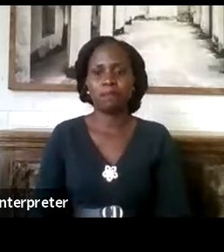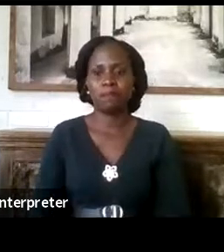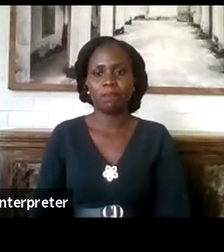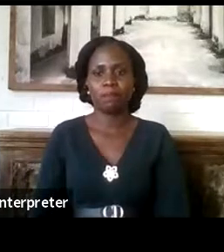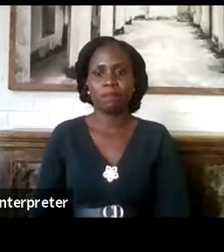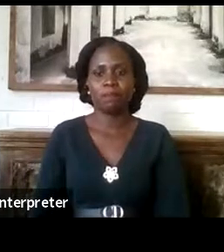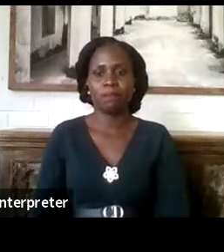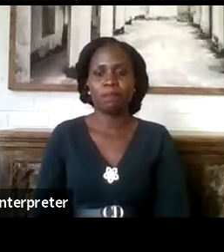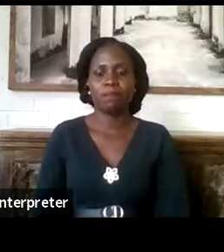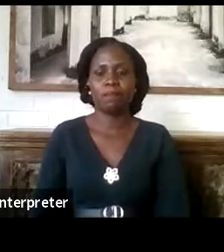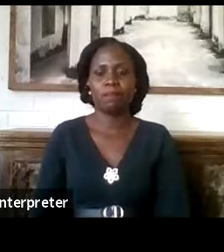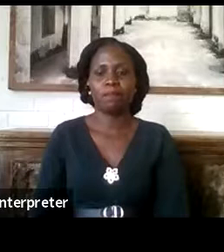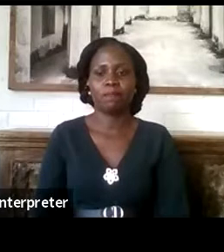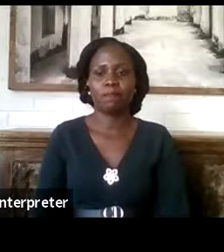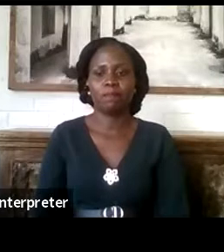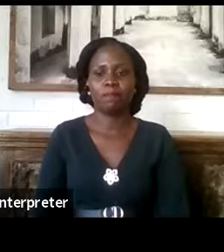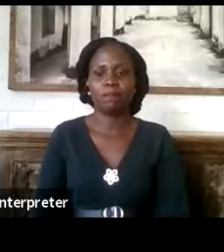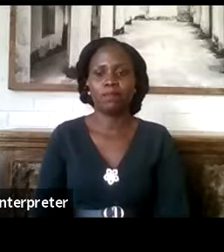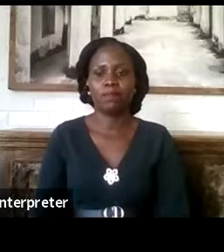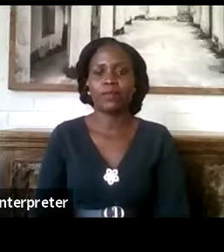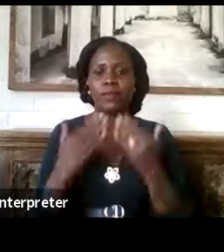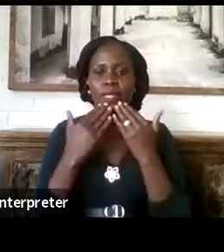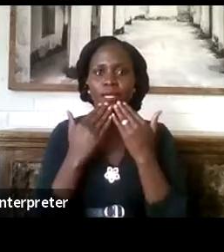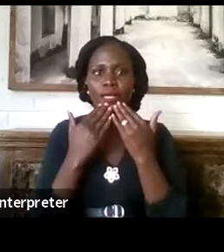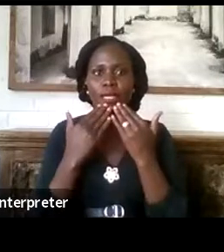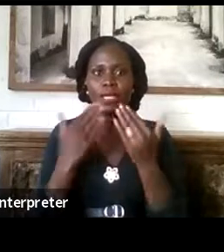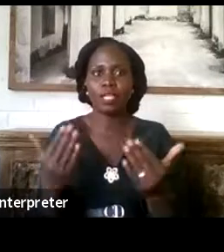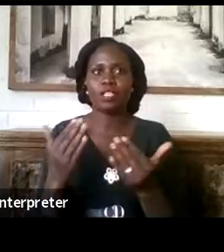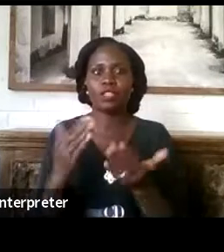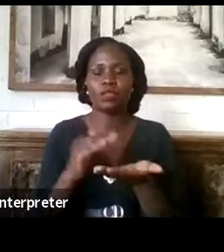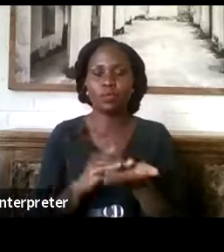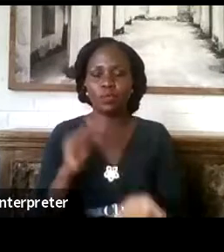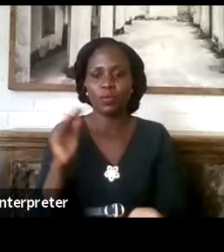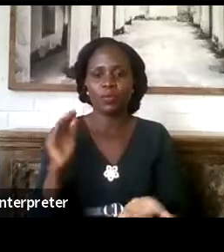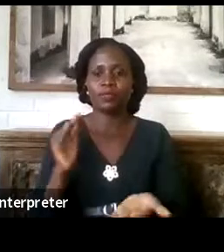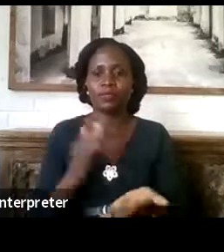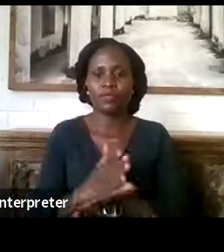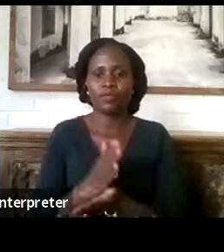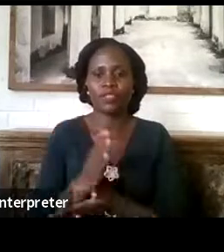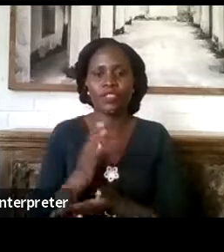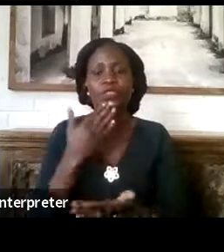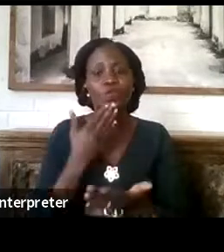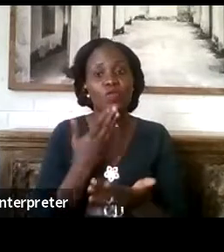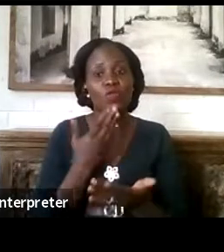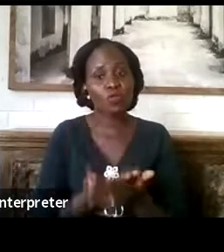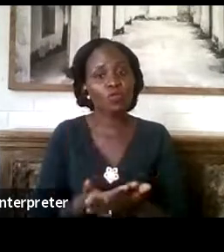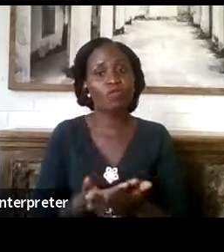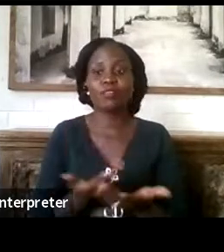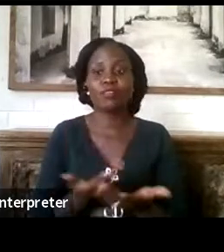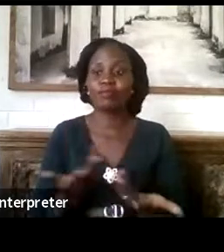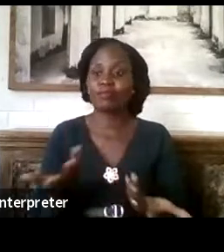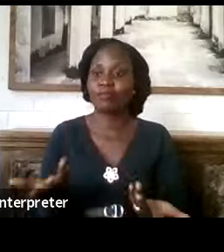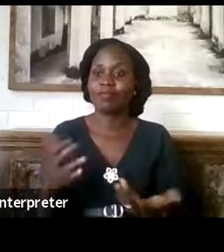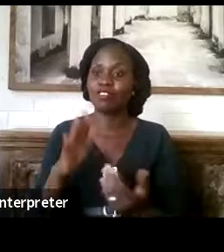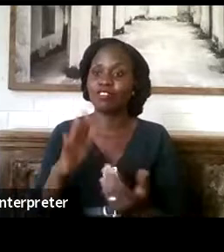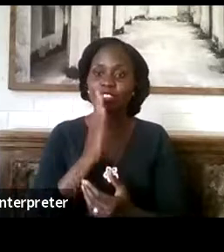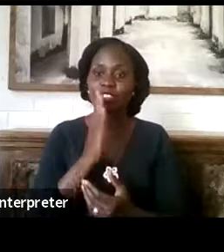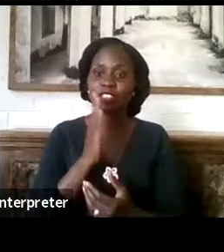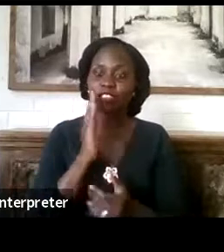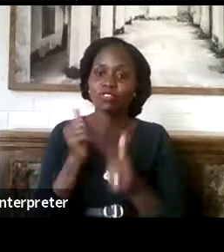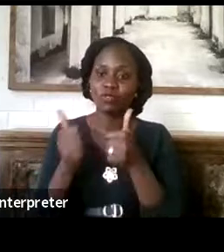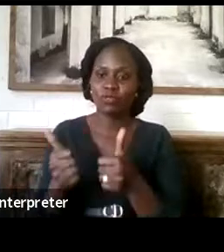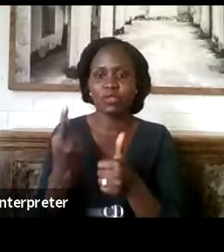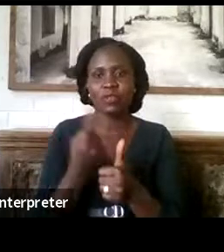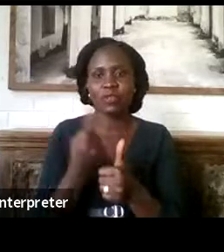Yes, thank you very much, Aute. You underestimate your English. It is quite perfect. You need to practice a bit more, and I will ensure that by the time